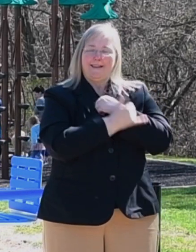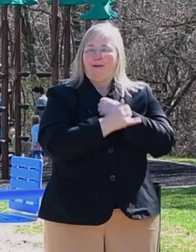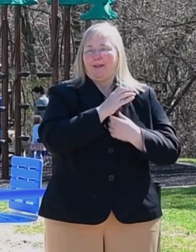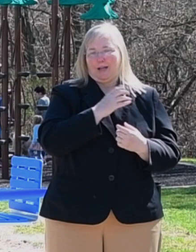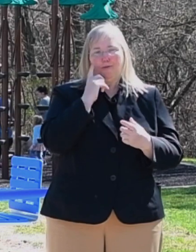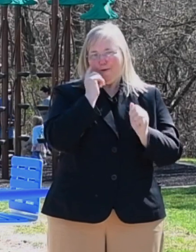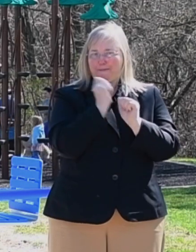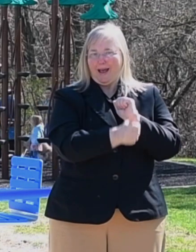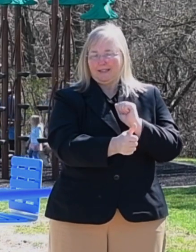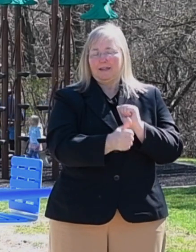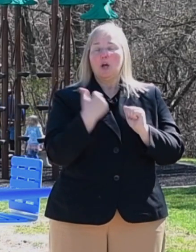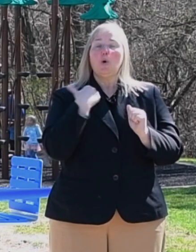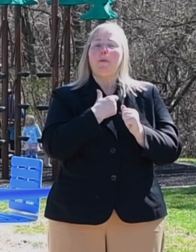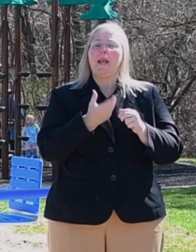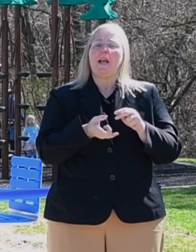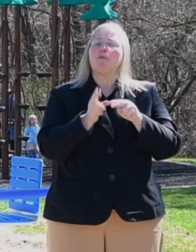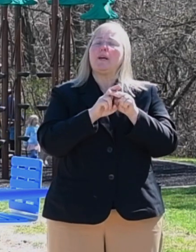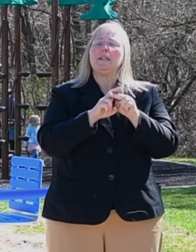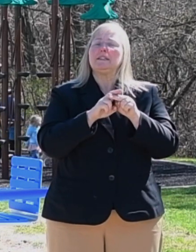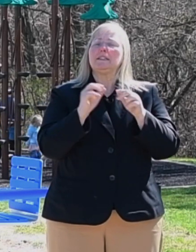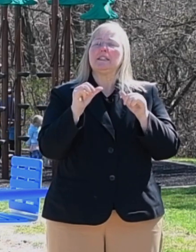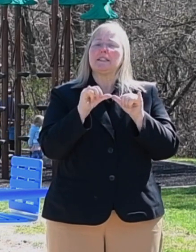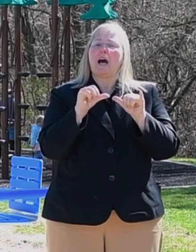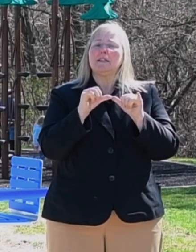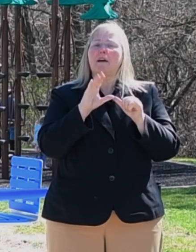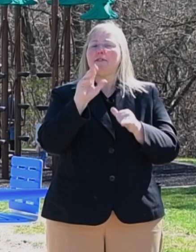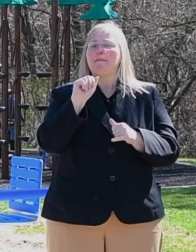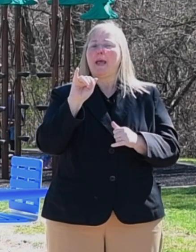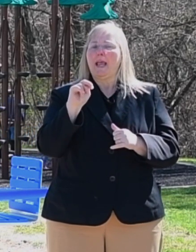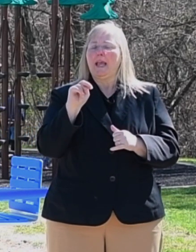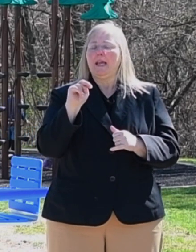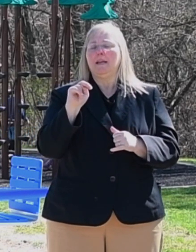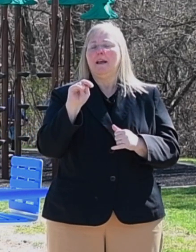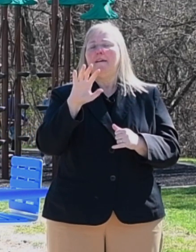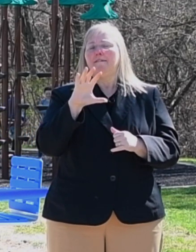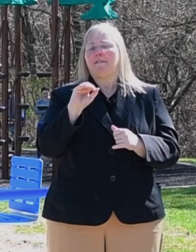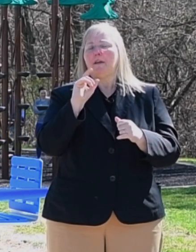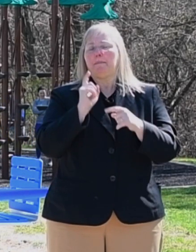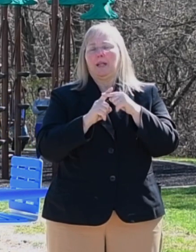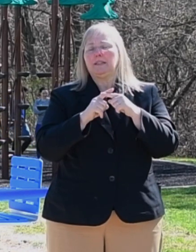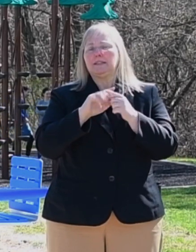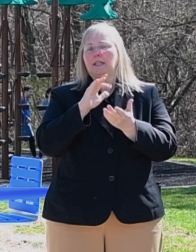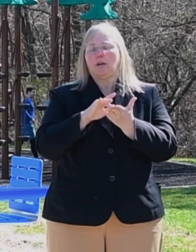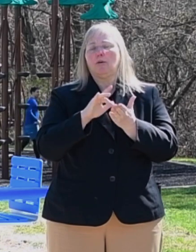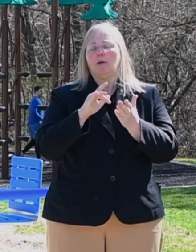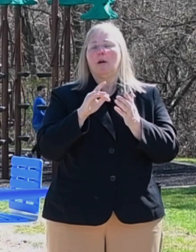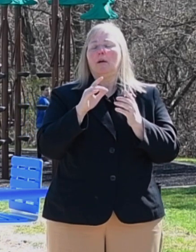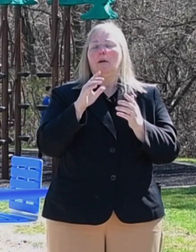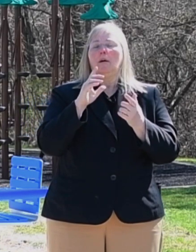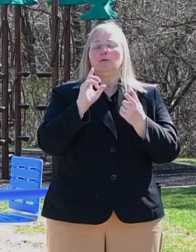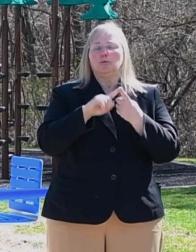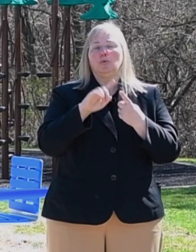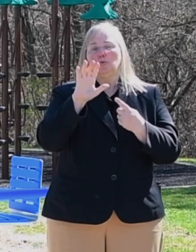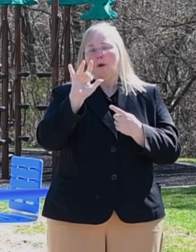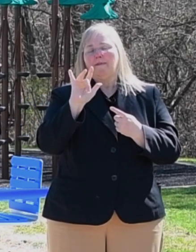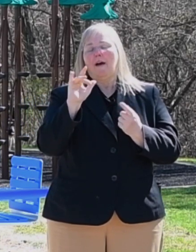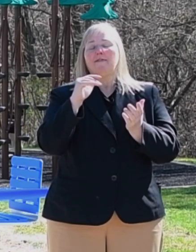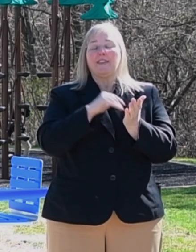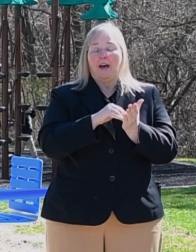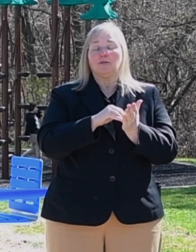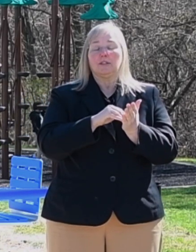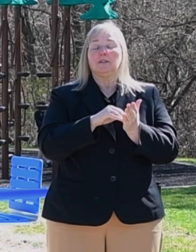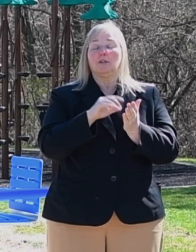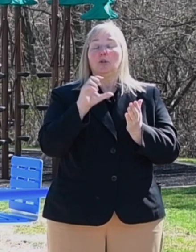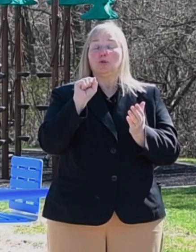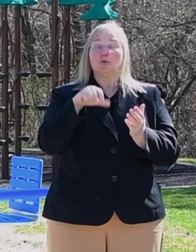passing, we increased the size of the Bain 50-plus center by 7% to 25,000 square feet.